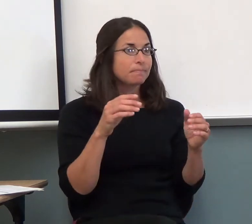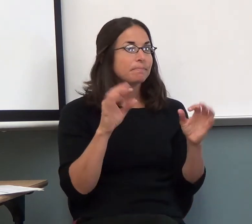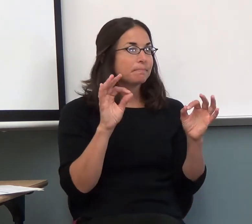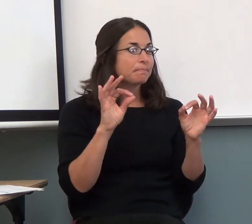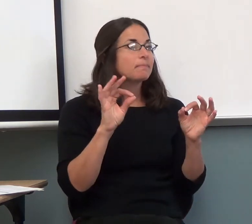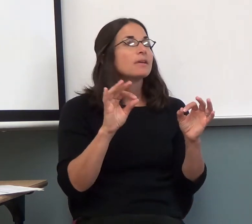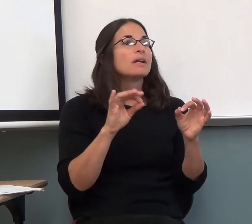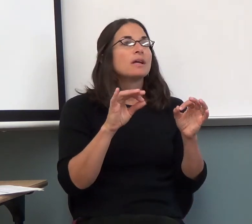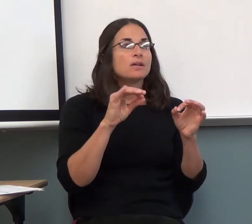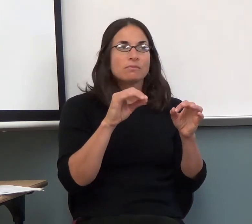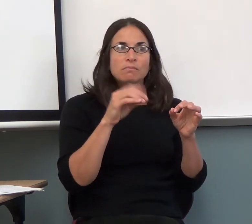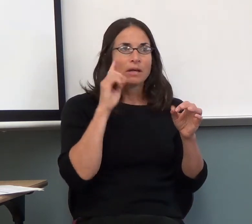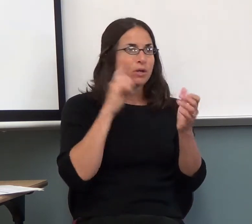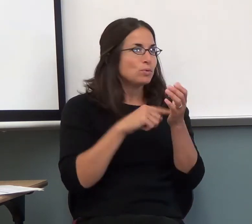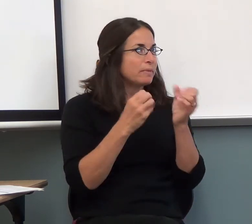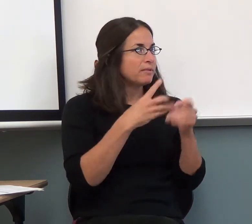little bit of writing today.